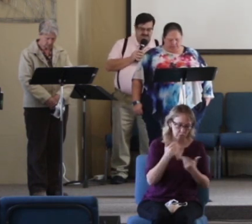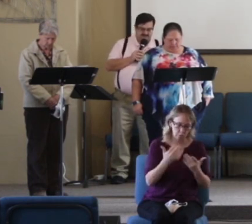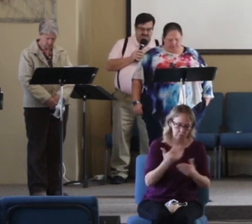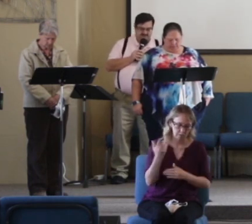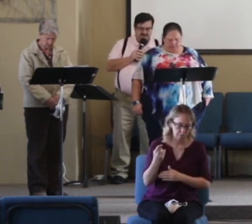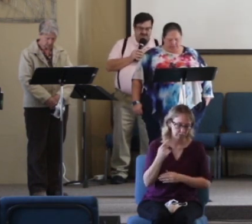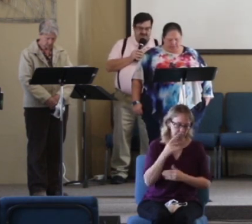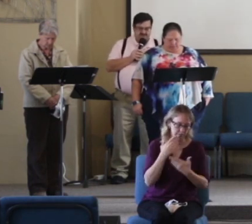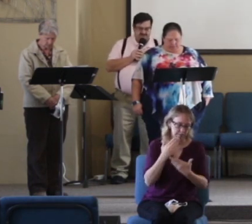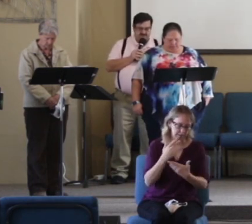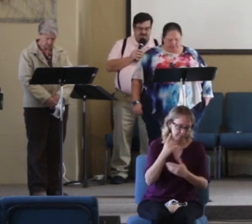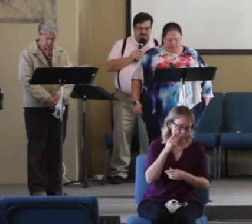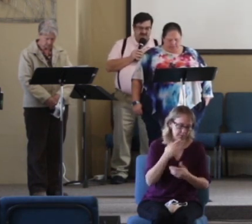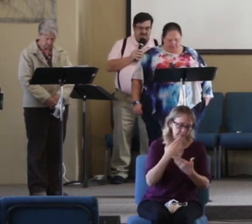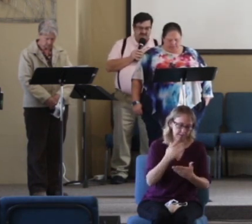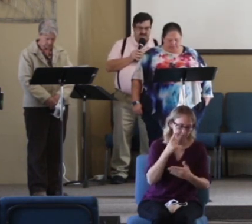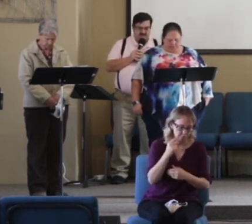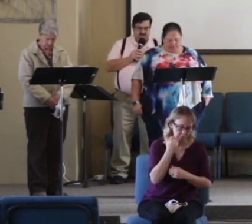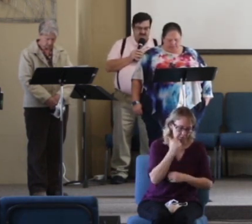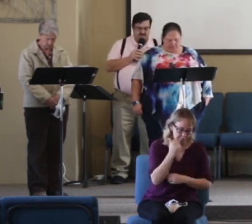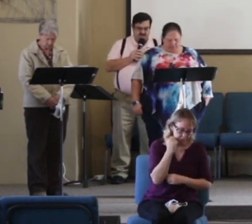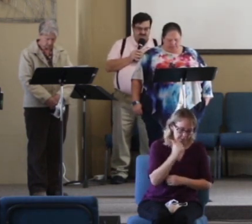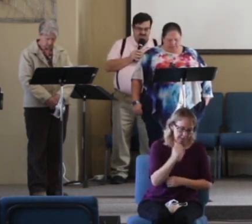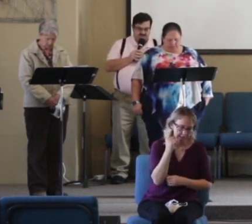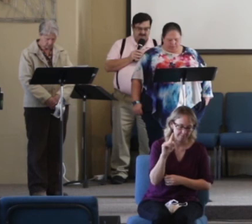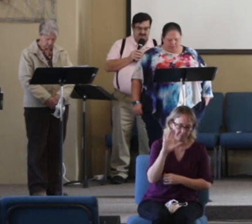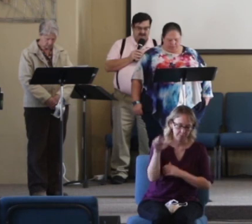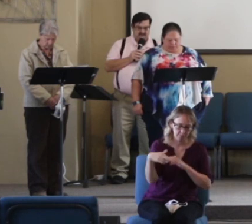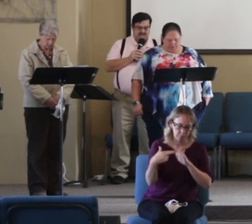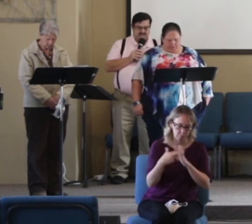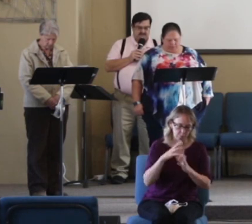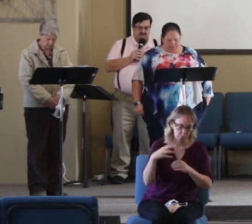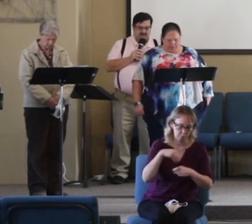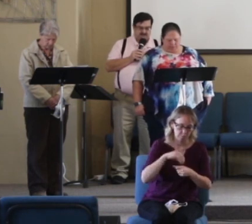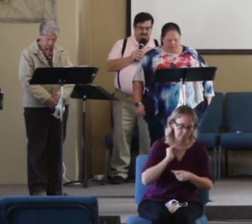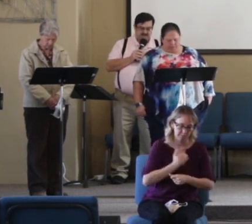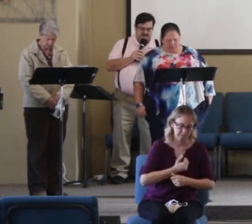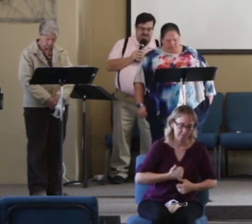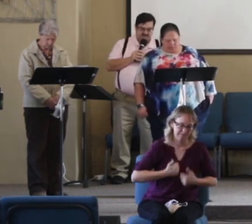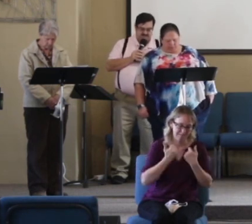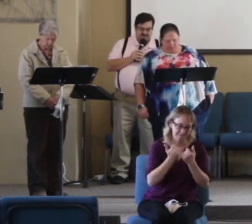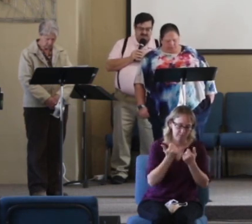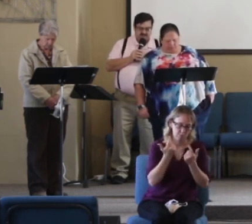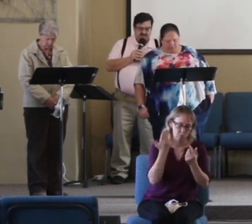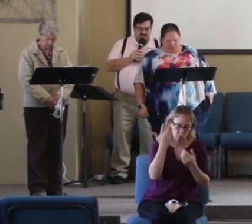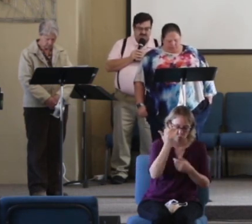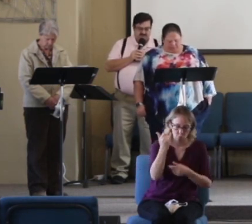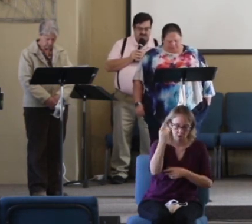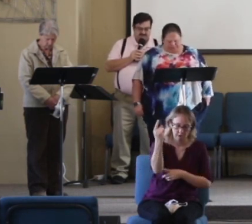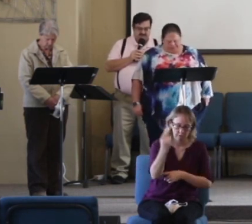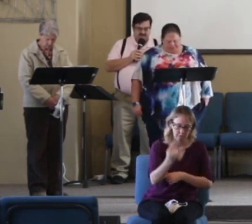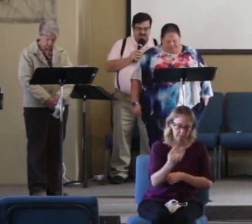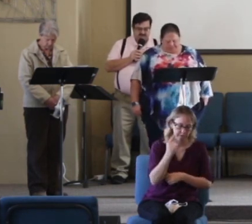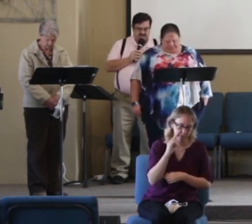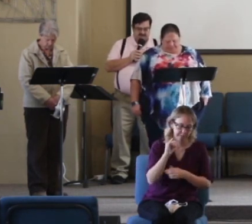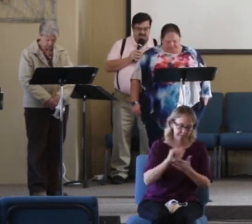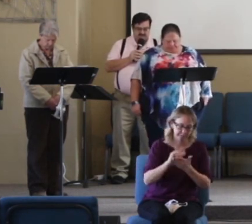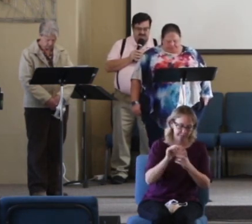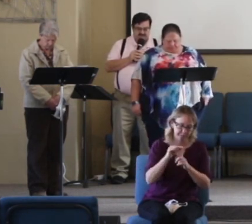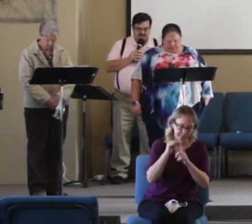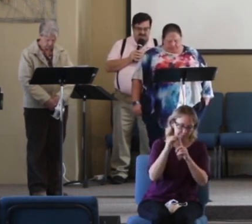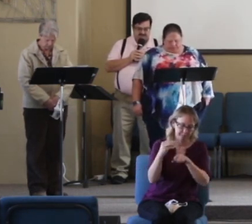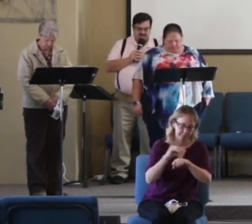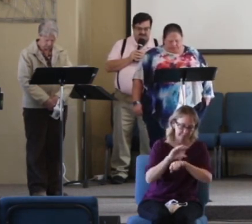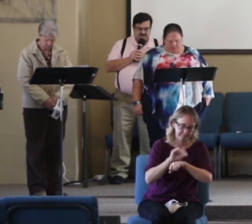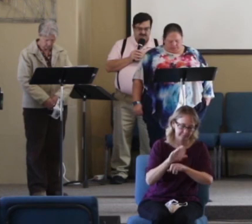be thankful, but be thankful every day for the role You play in our lives and why You were sent to be that special counselor